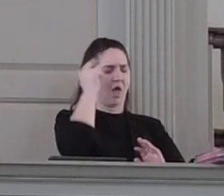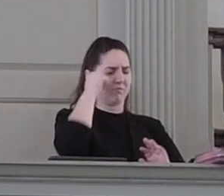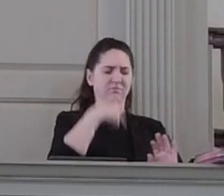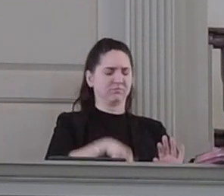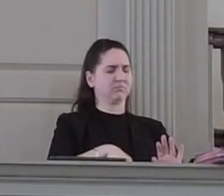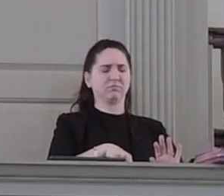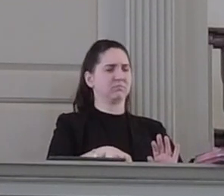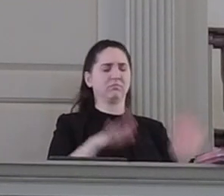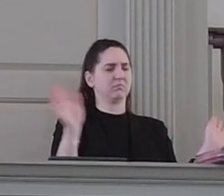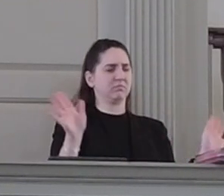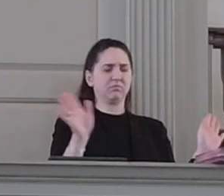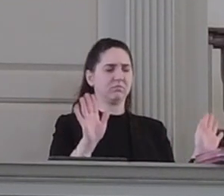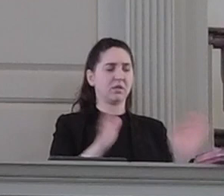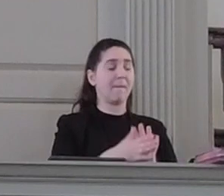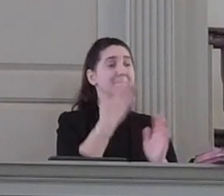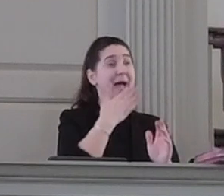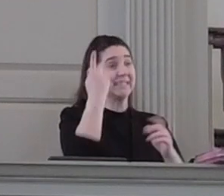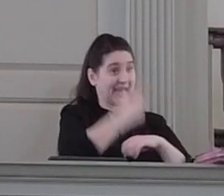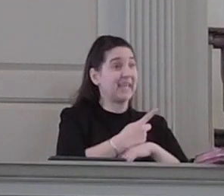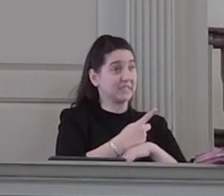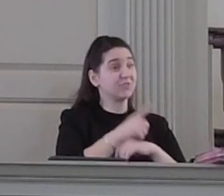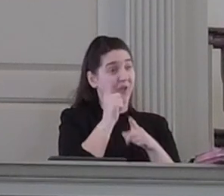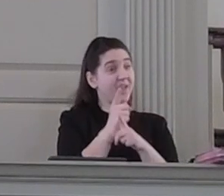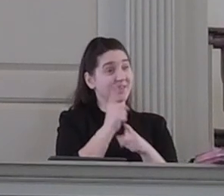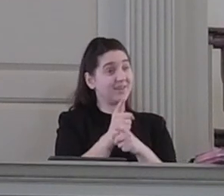Days like that were bad days.